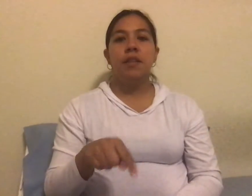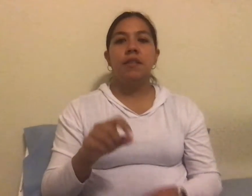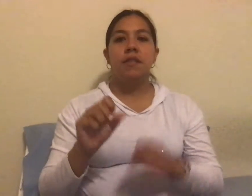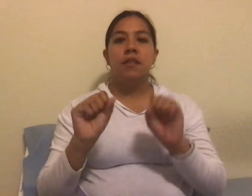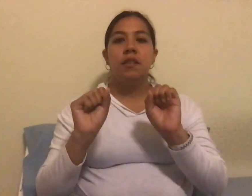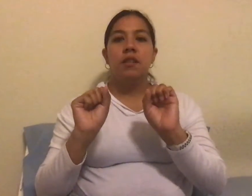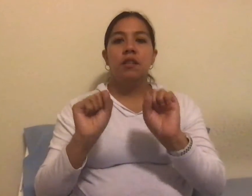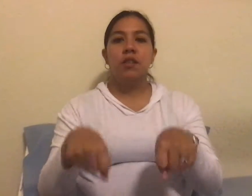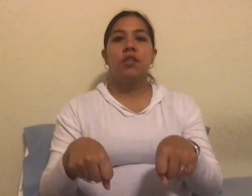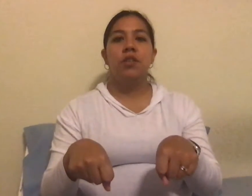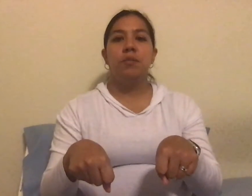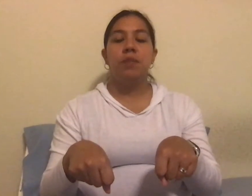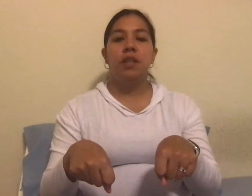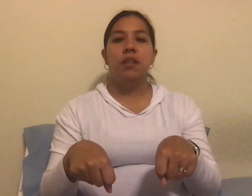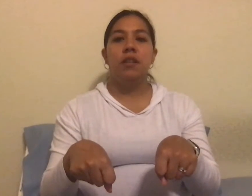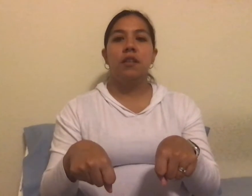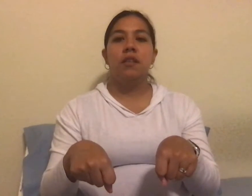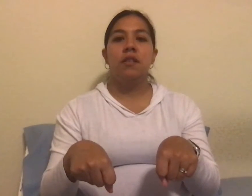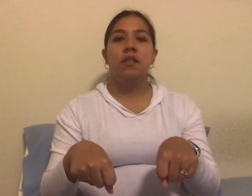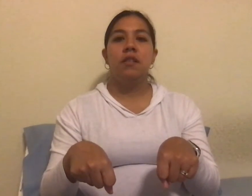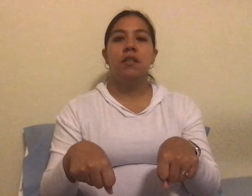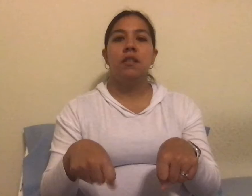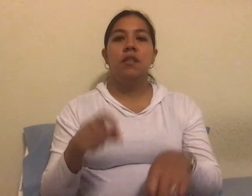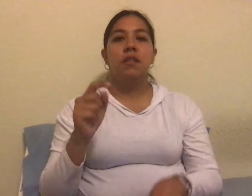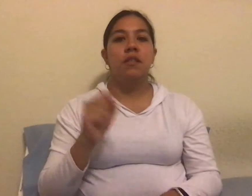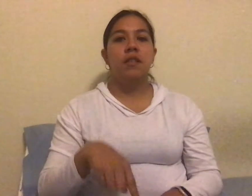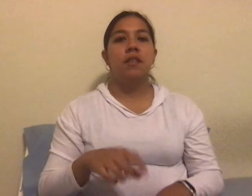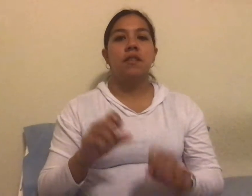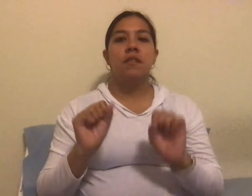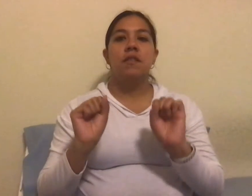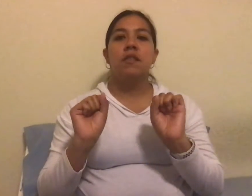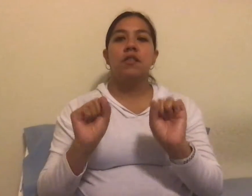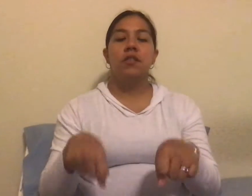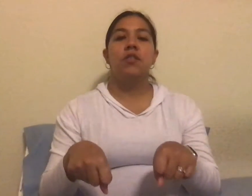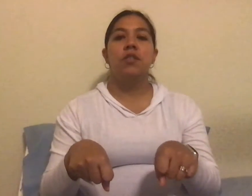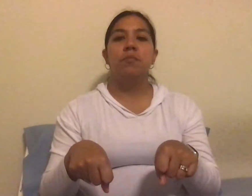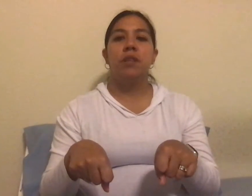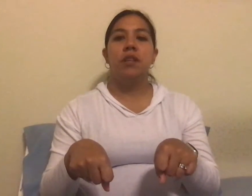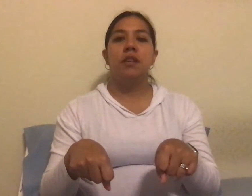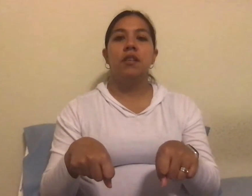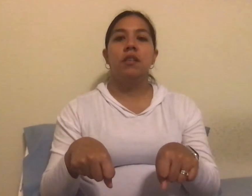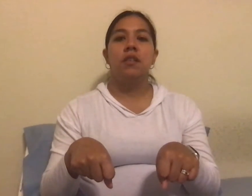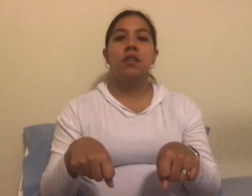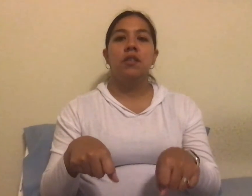this. Could be this, could be